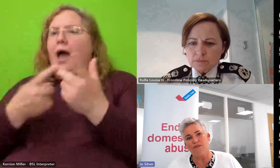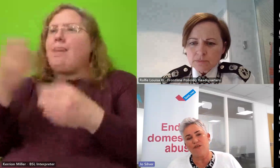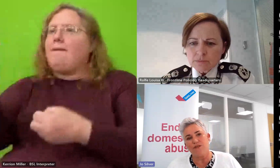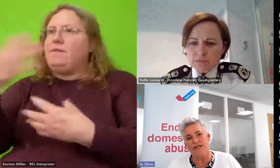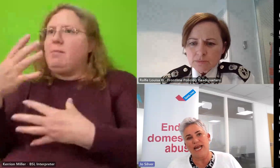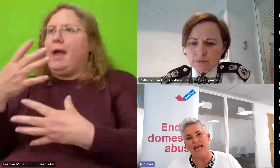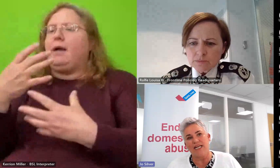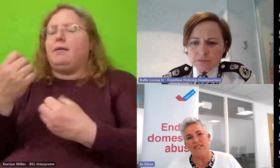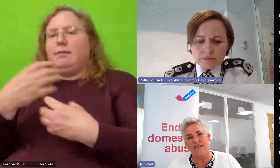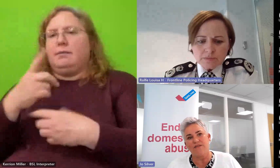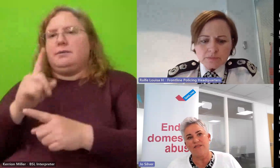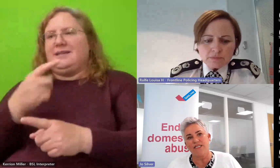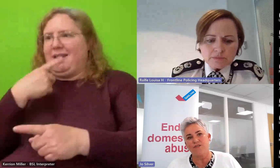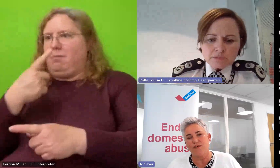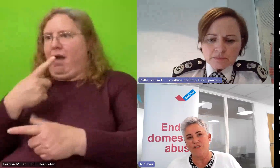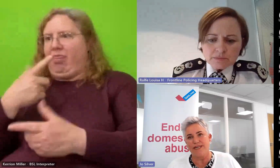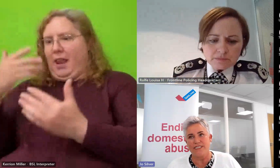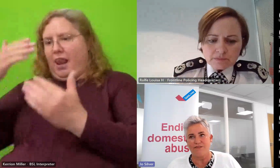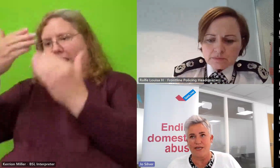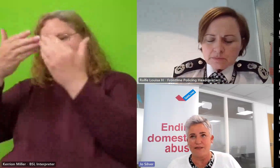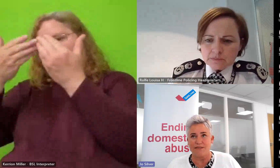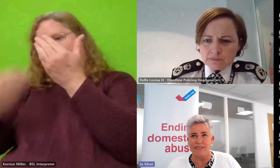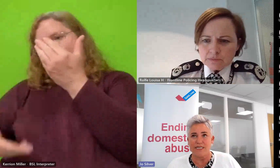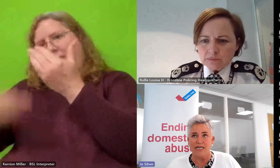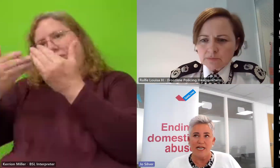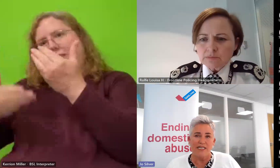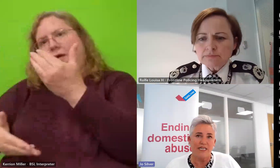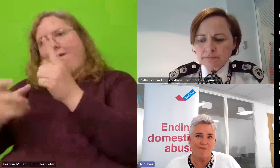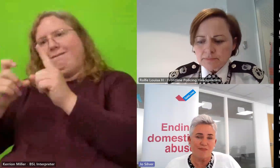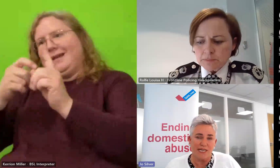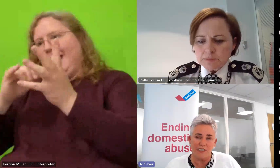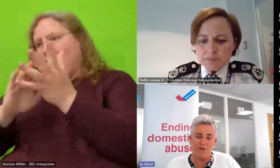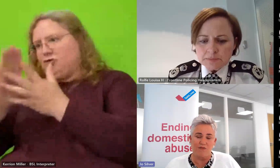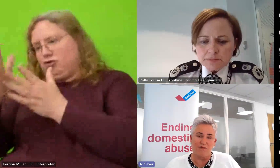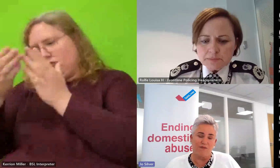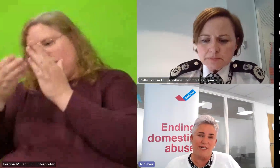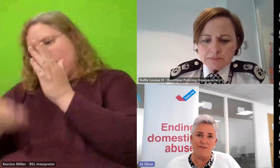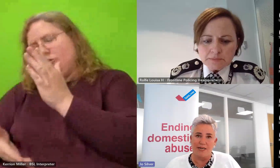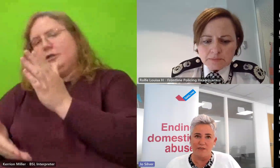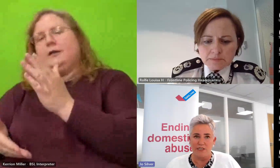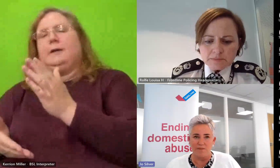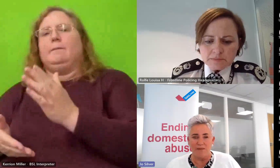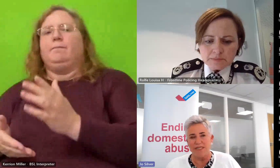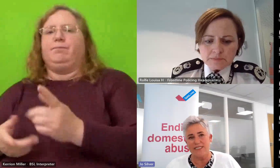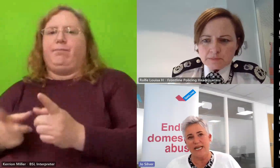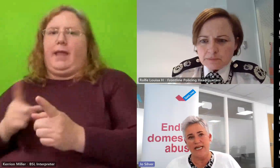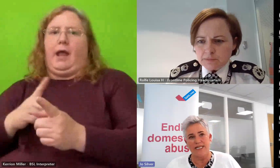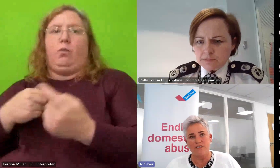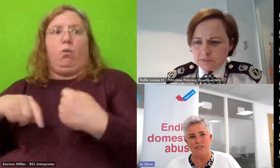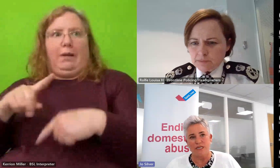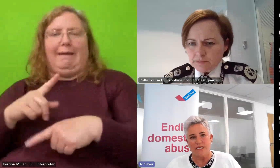that came through again. So that's what Louisa found, and that's what we found. So